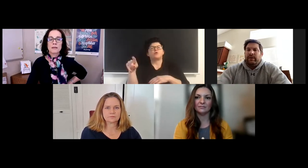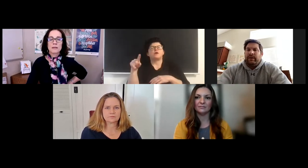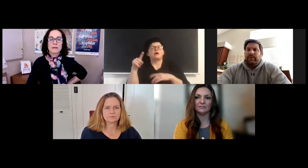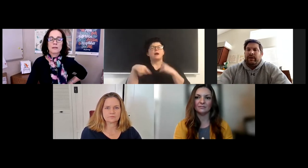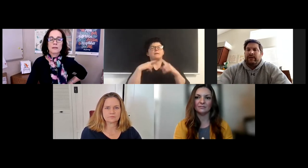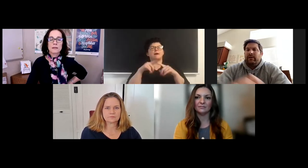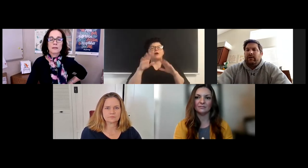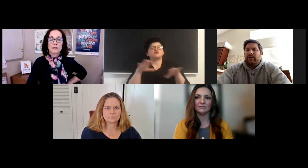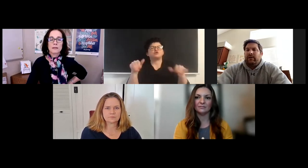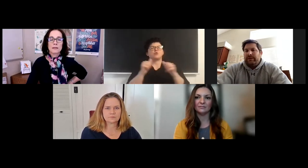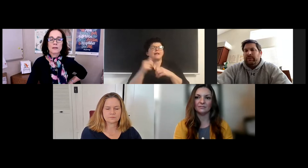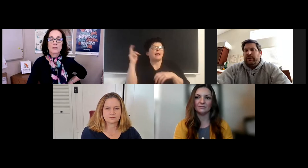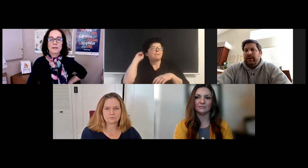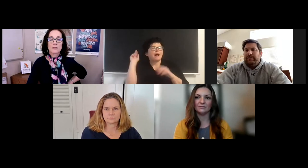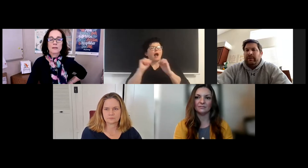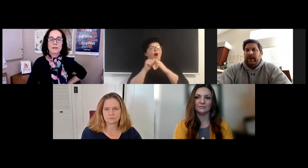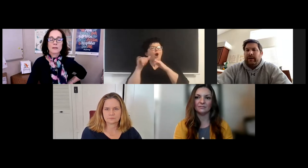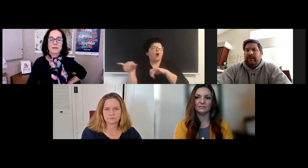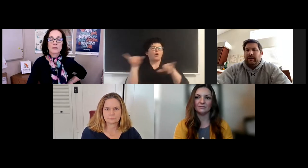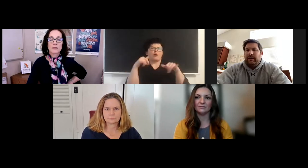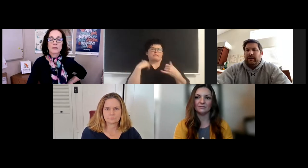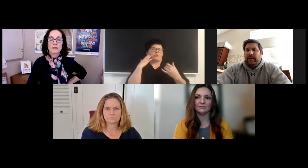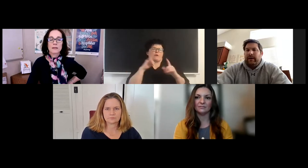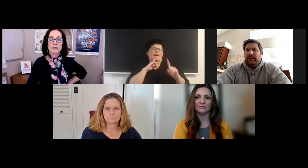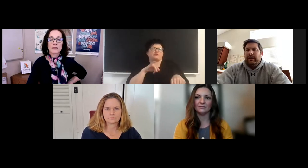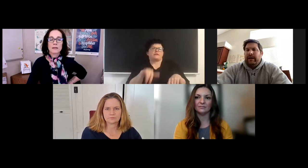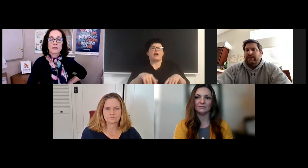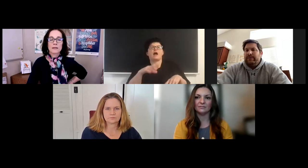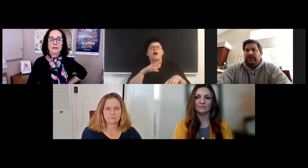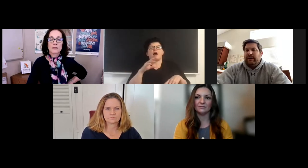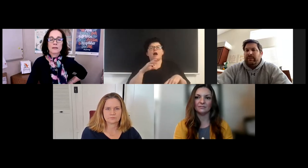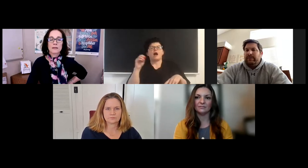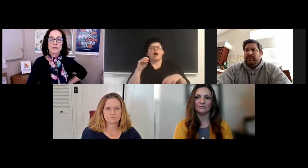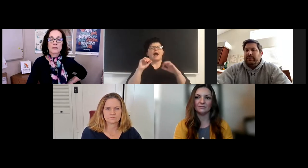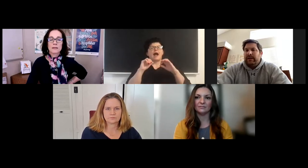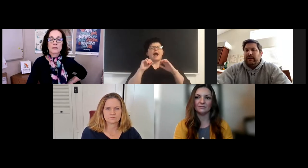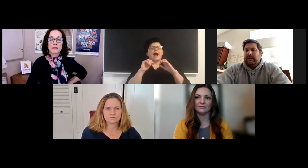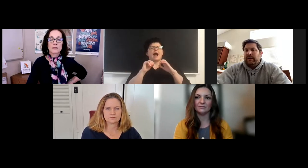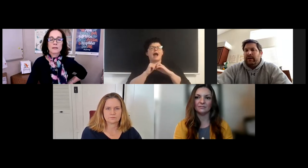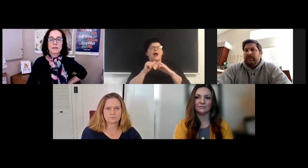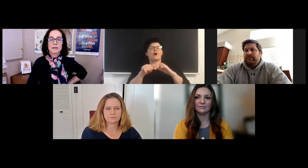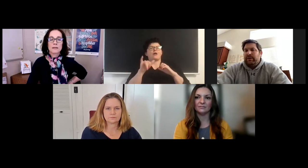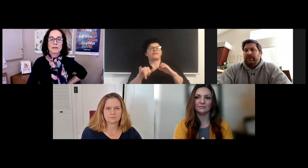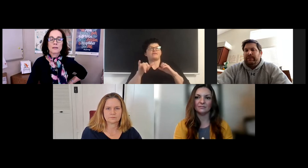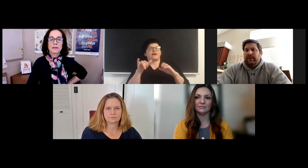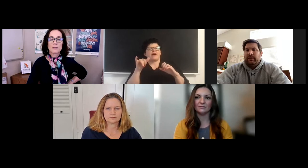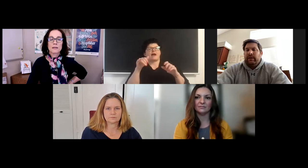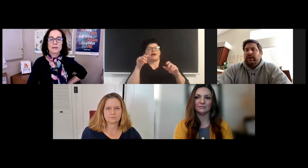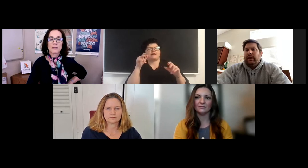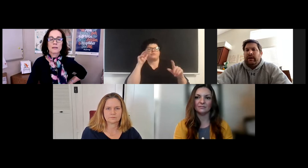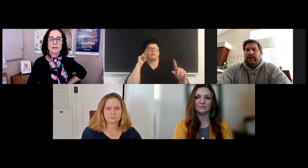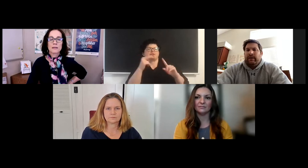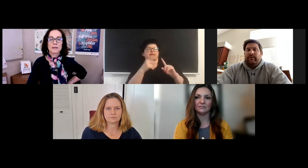children with implants, how common they are, which I wouldn't know the answer to that, and then how it's perceived by the mentors. And I just wanted to say